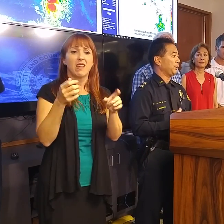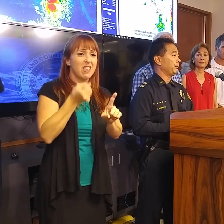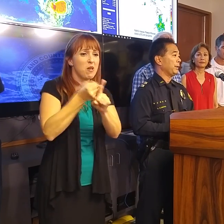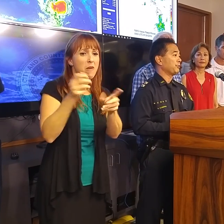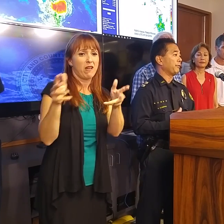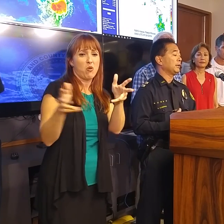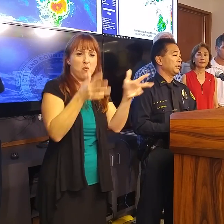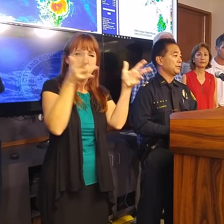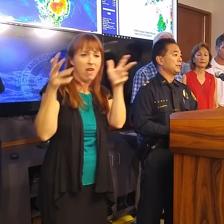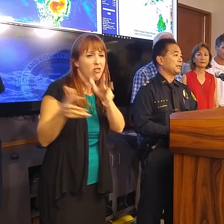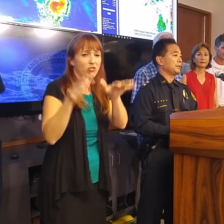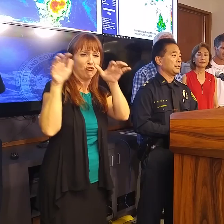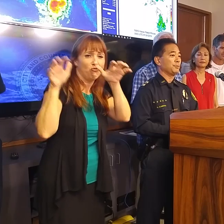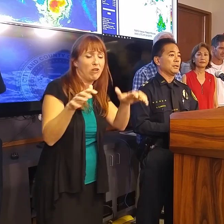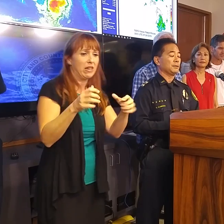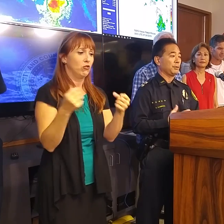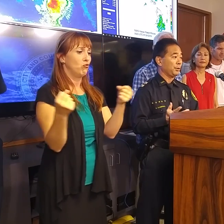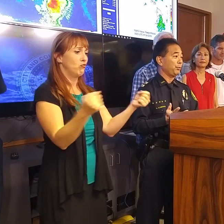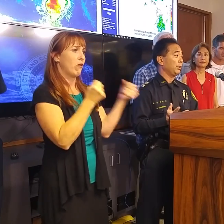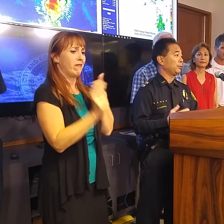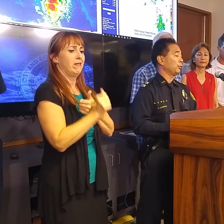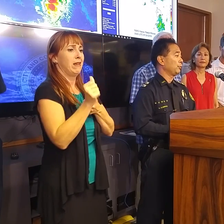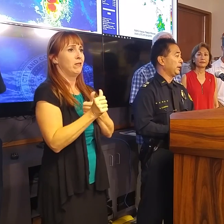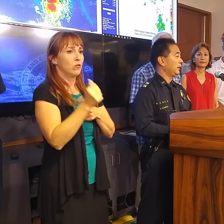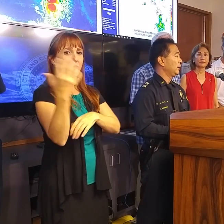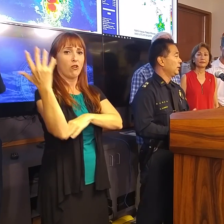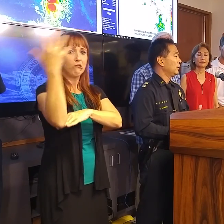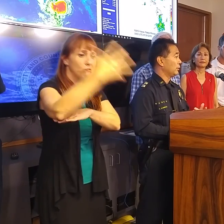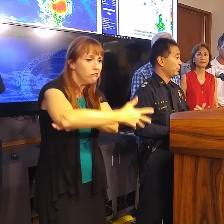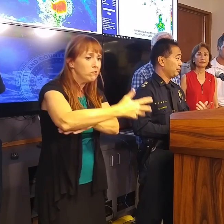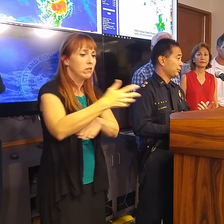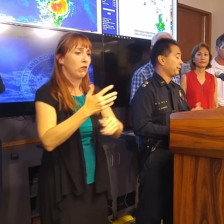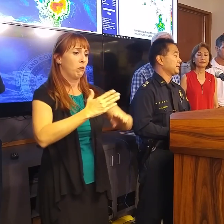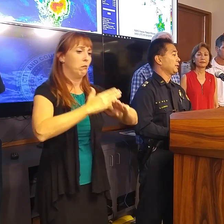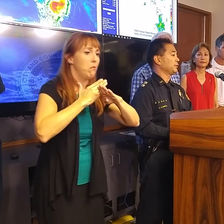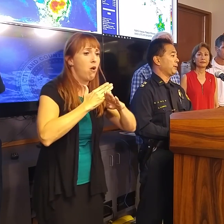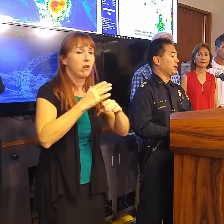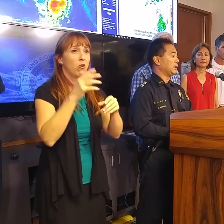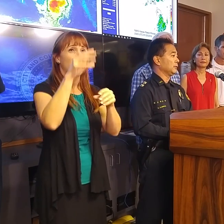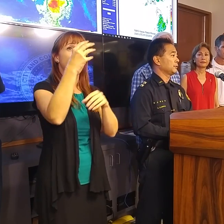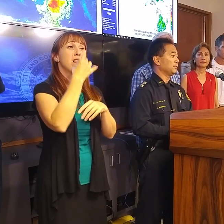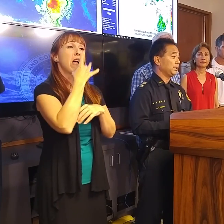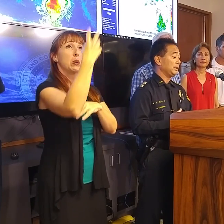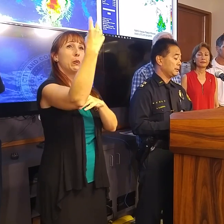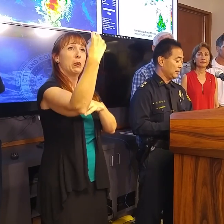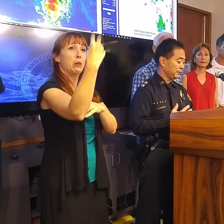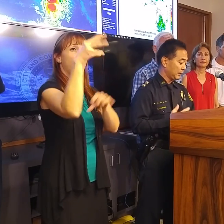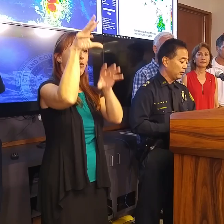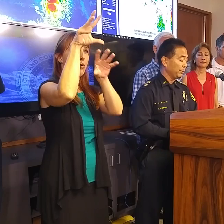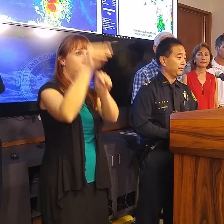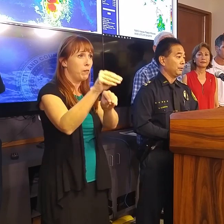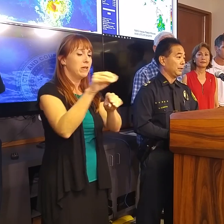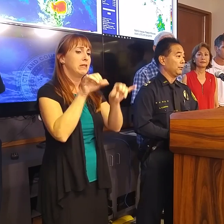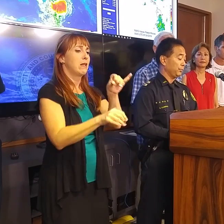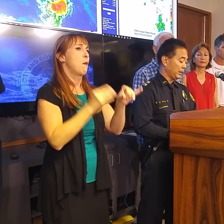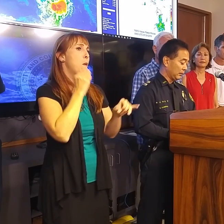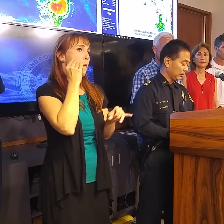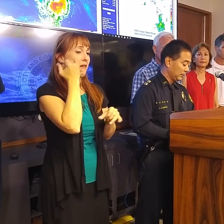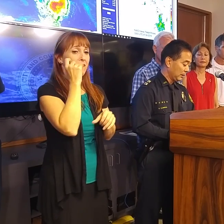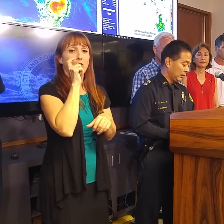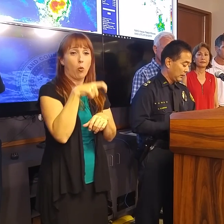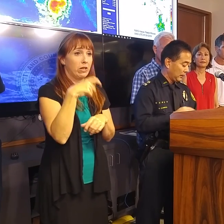it make driving conditions hazardous because of the debris on the roadway or traffic signals may be out. So please stay home if you don't need to